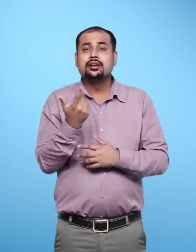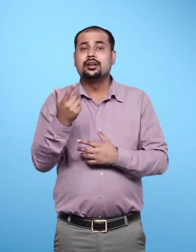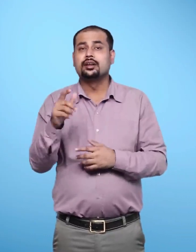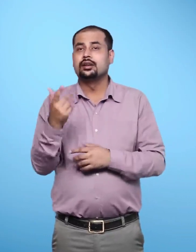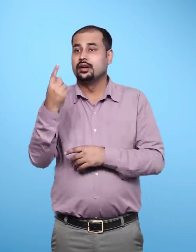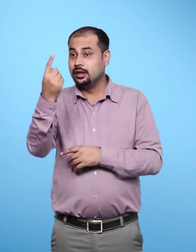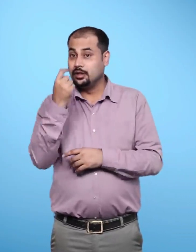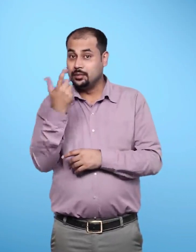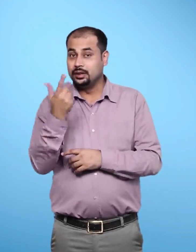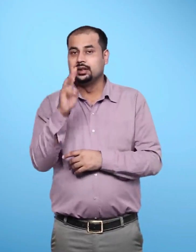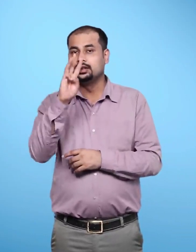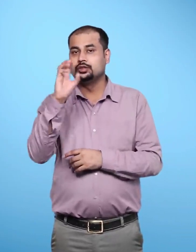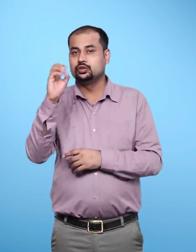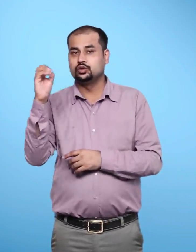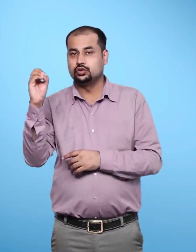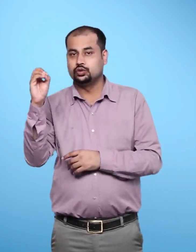Price of each Rs 300.